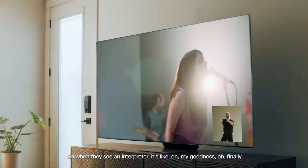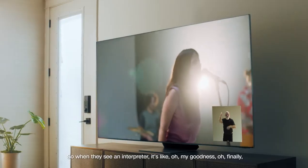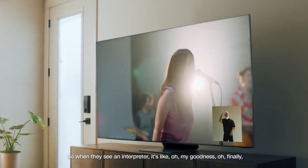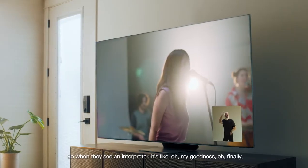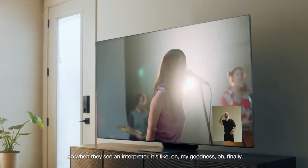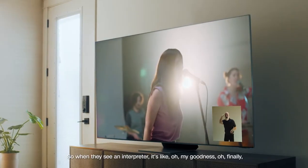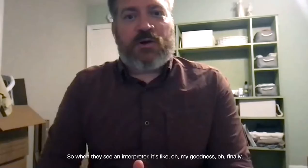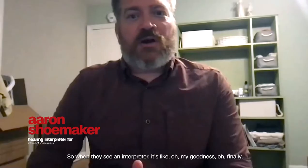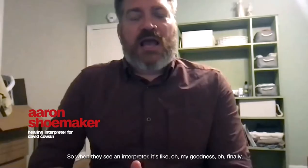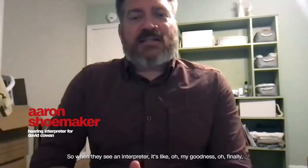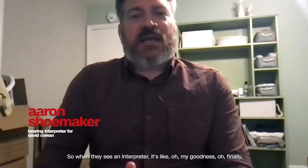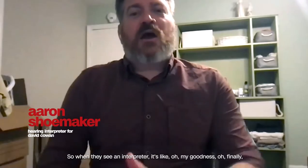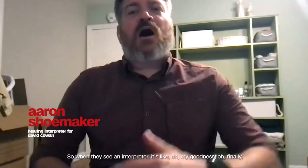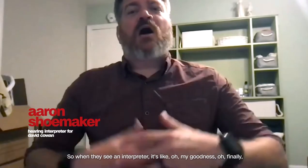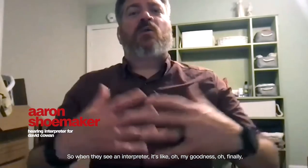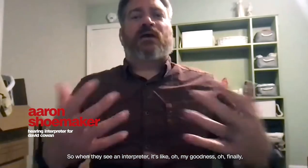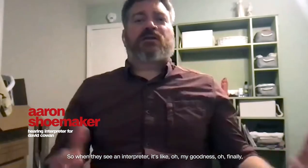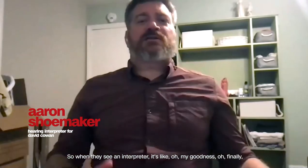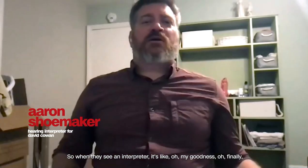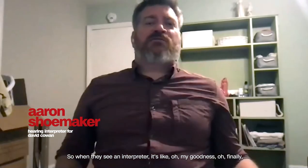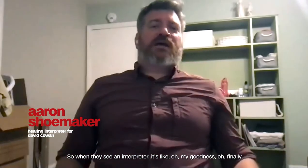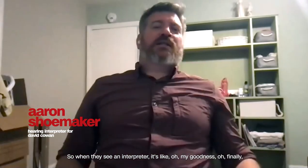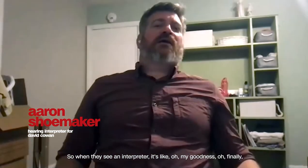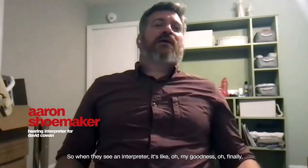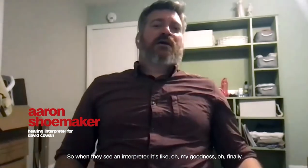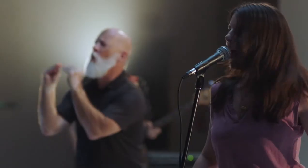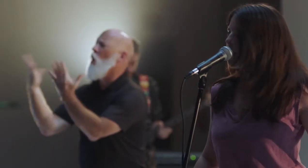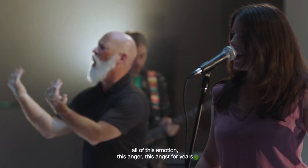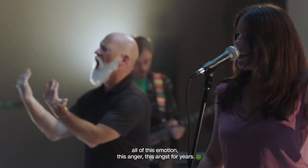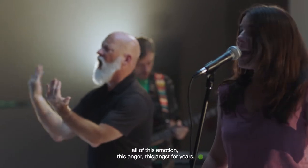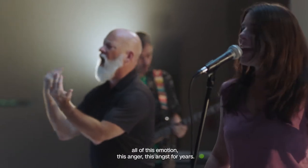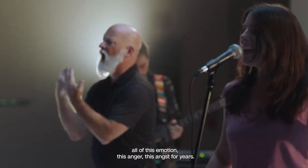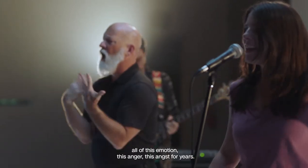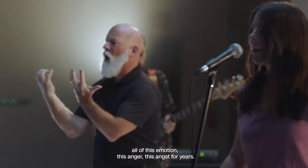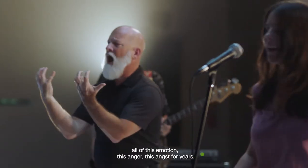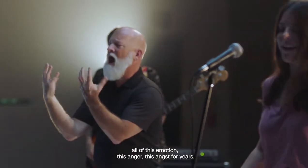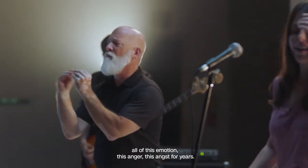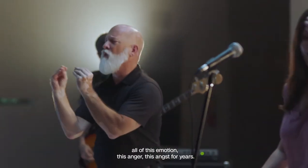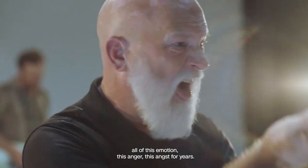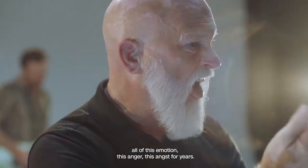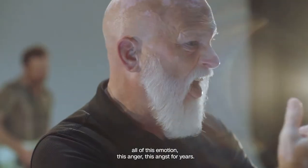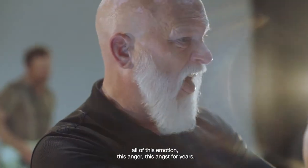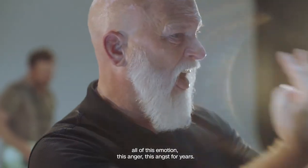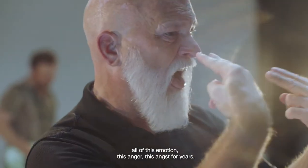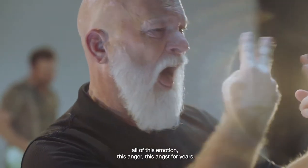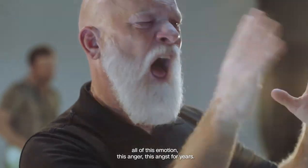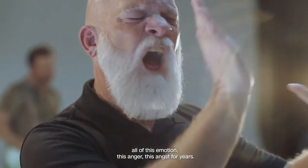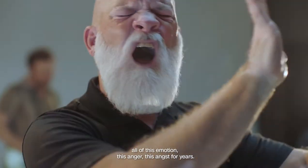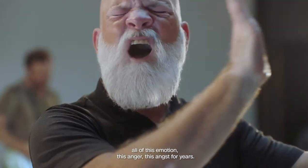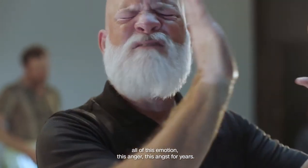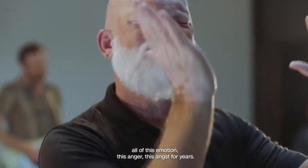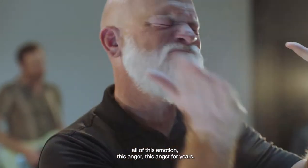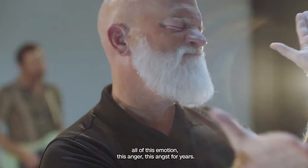access. So when they see an interpreter, it's like, oh my goodness, oh, finally. All of this emotion, this anger, this angst